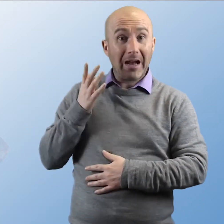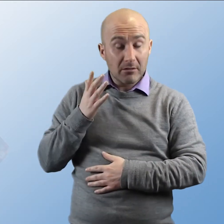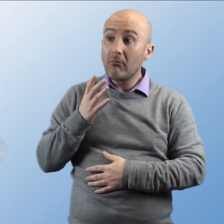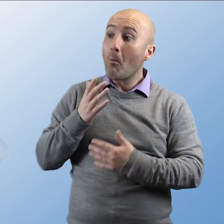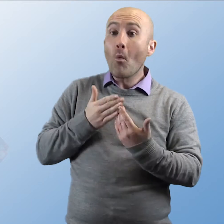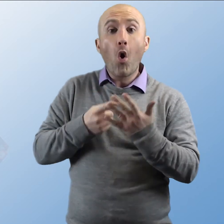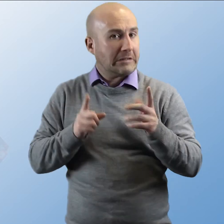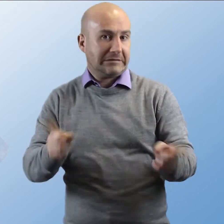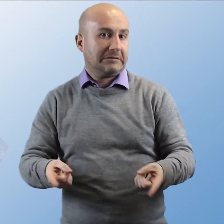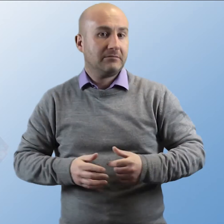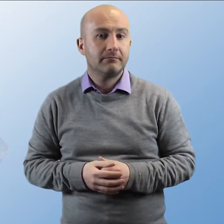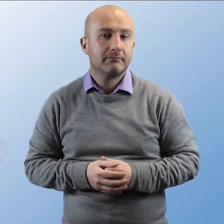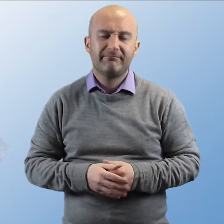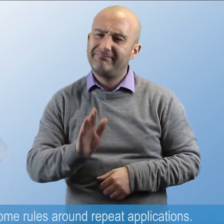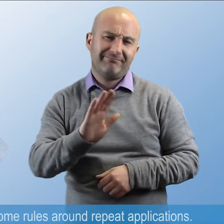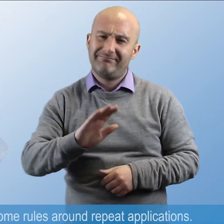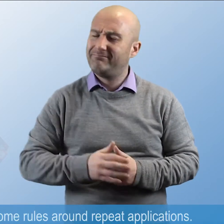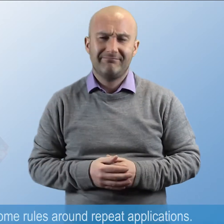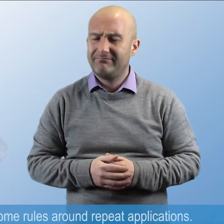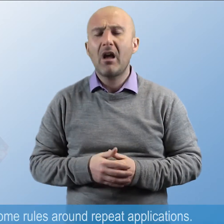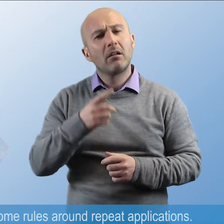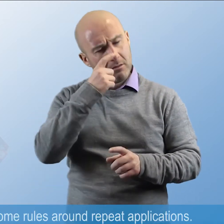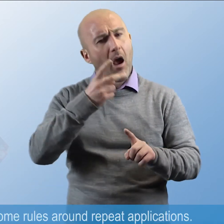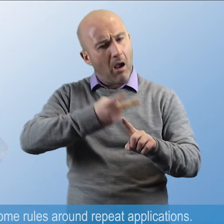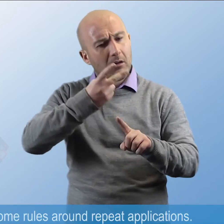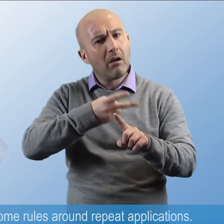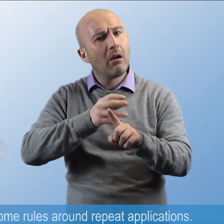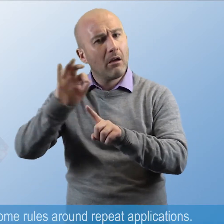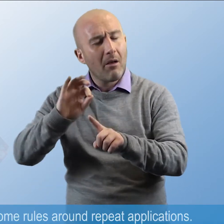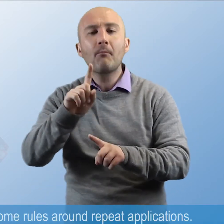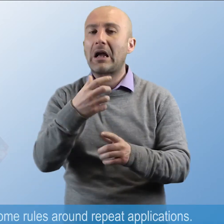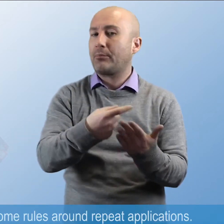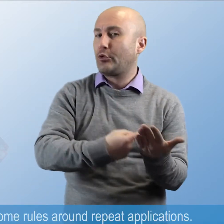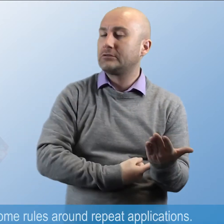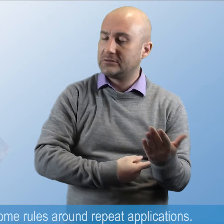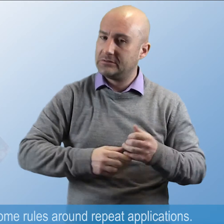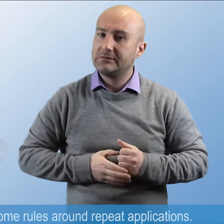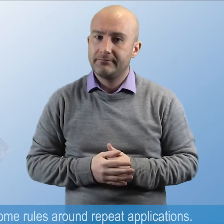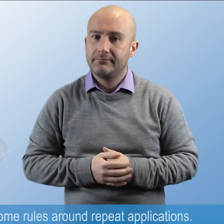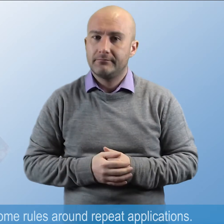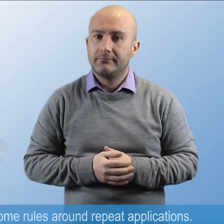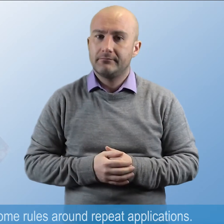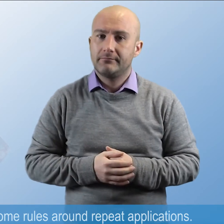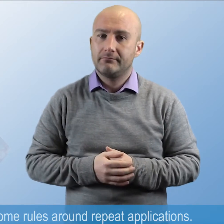You can't get more than one award from the Scottish Welfare Fund. False. There are some rules around